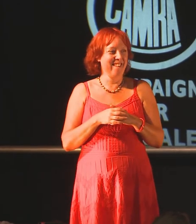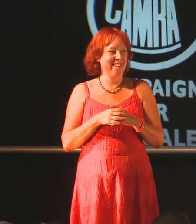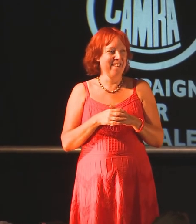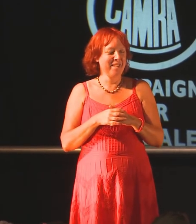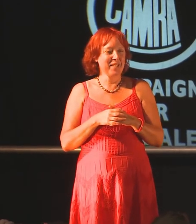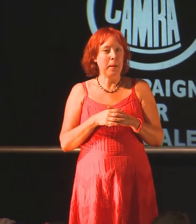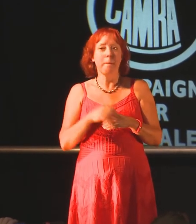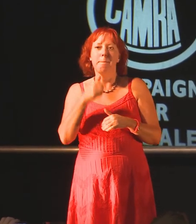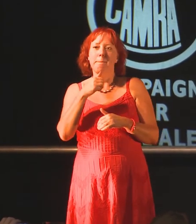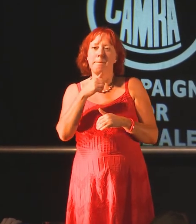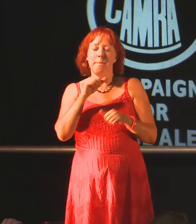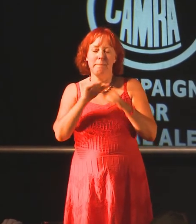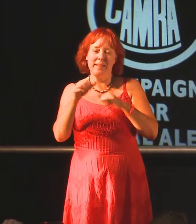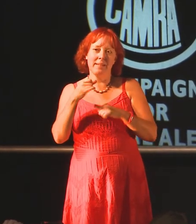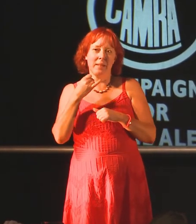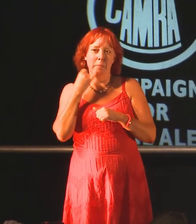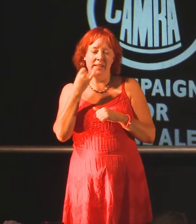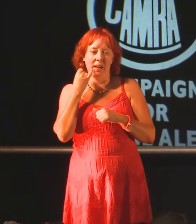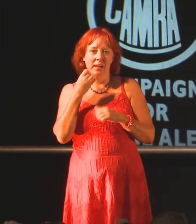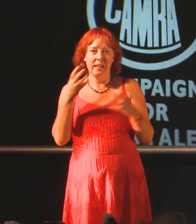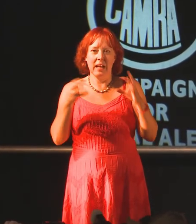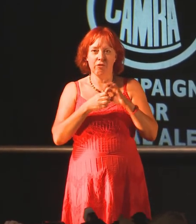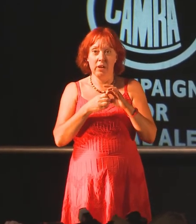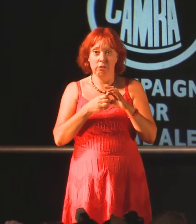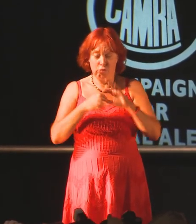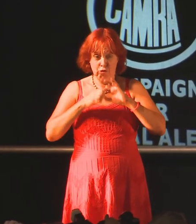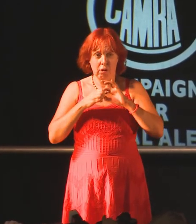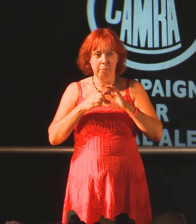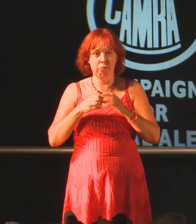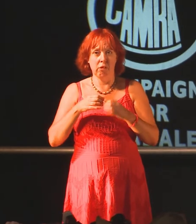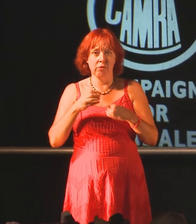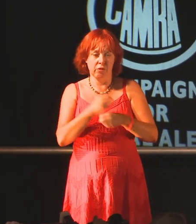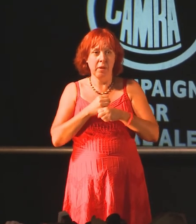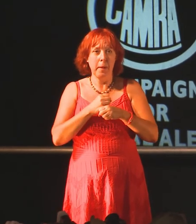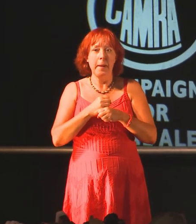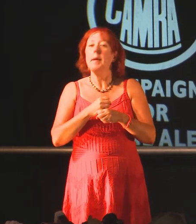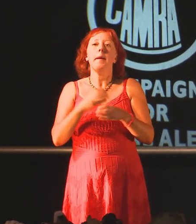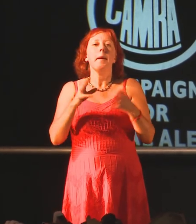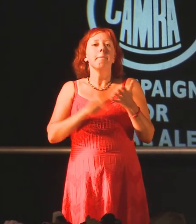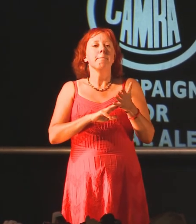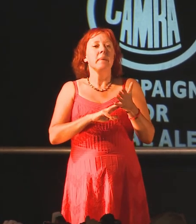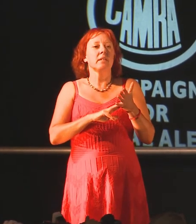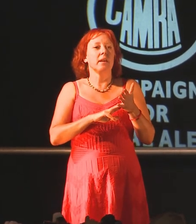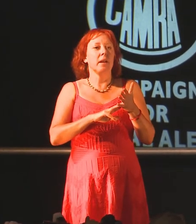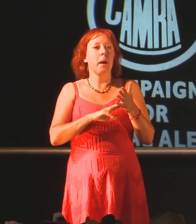Best bitter category, joint bronze. Milton Pegasus,